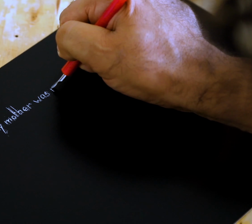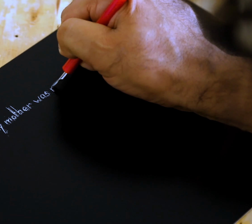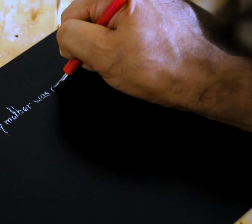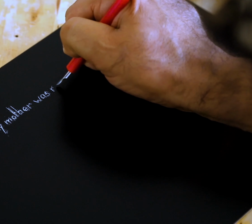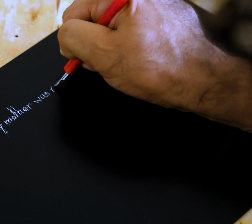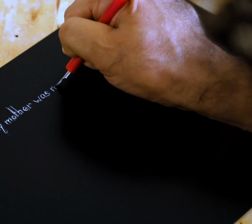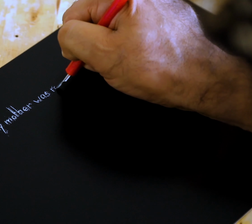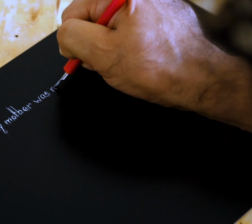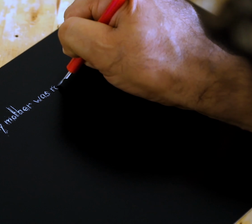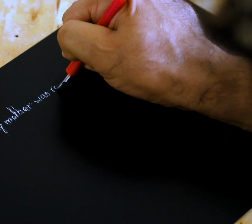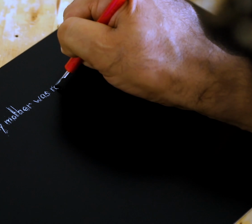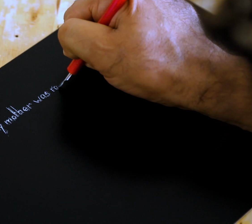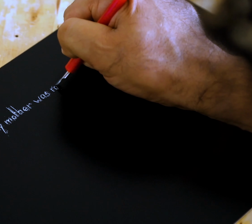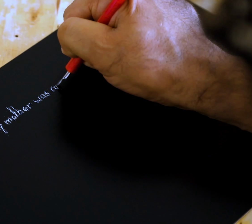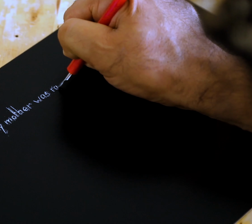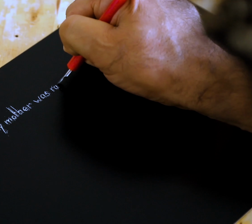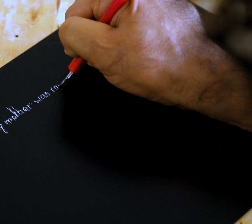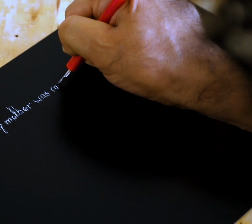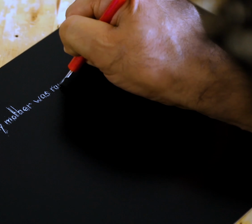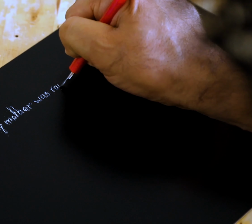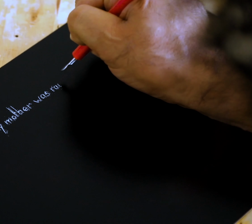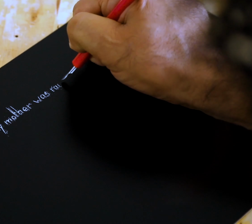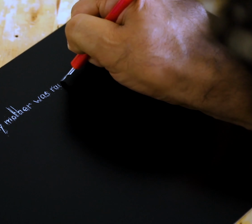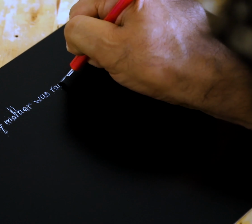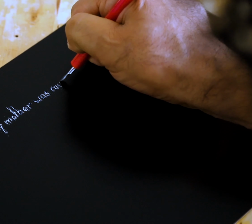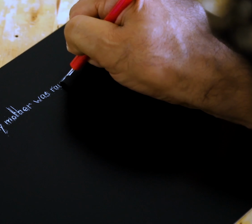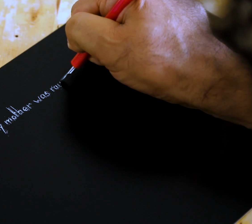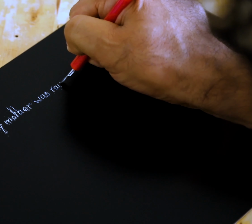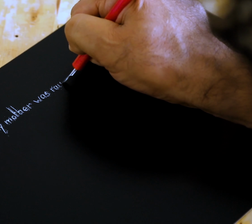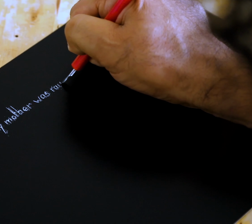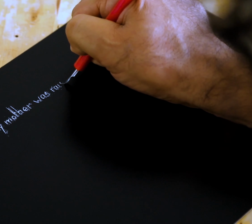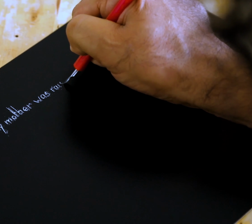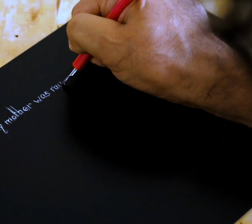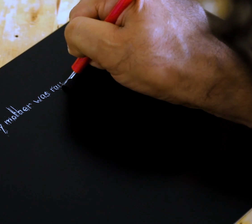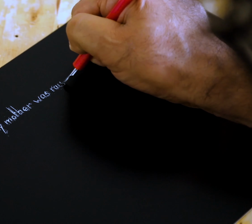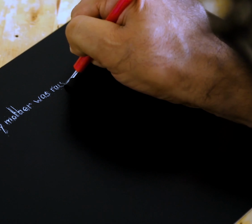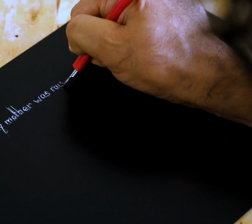The revealing as Hansu. Is it like Are you good at